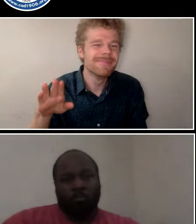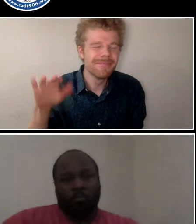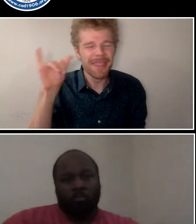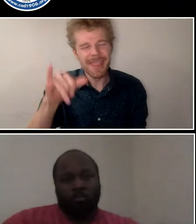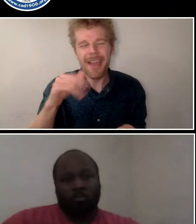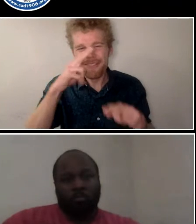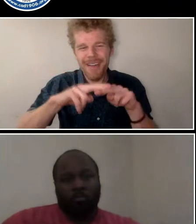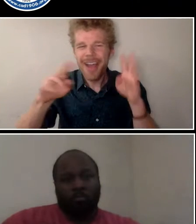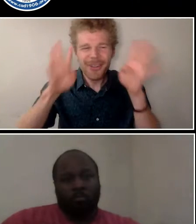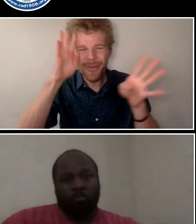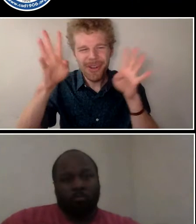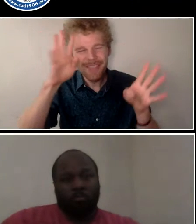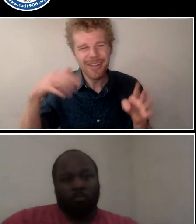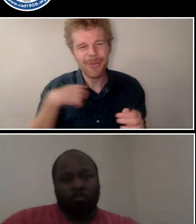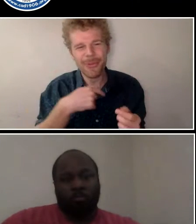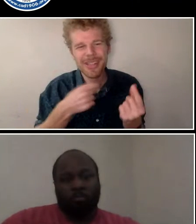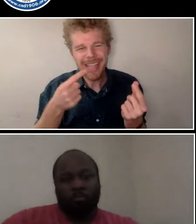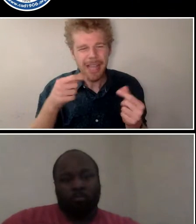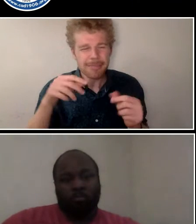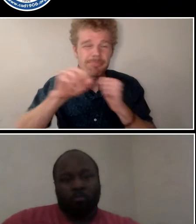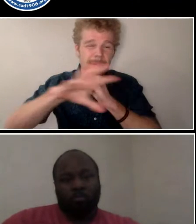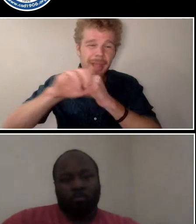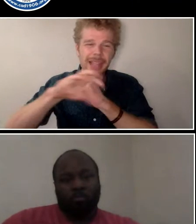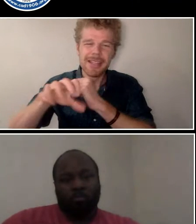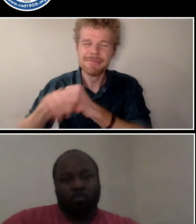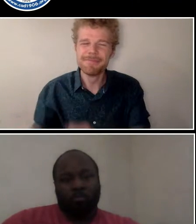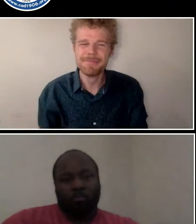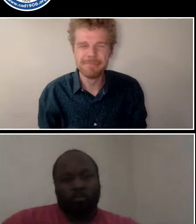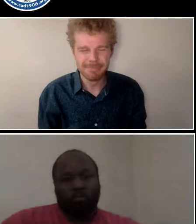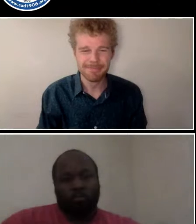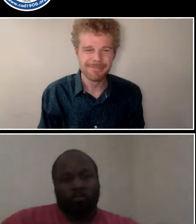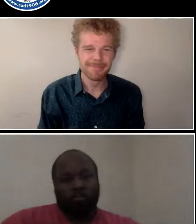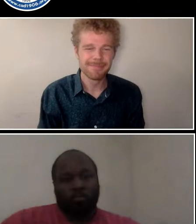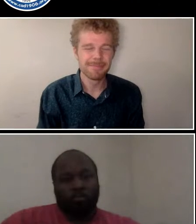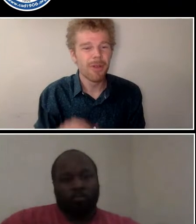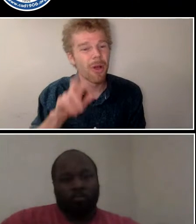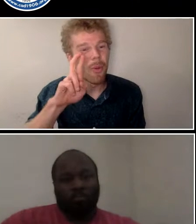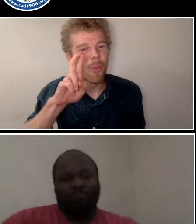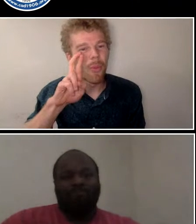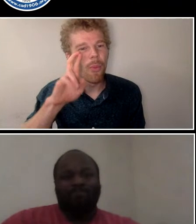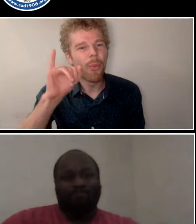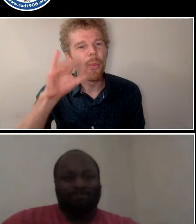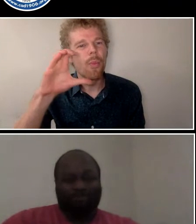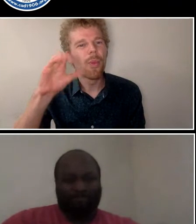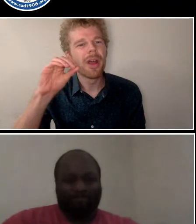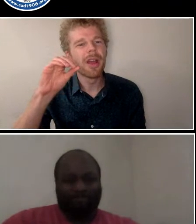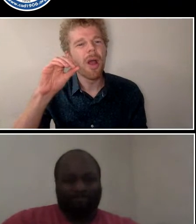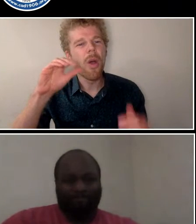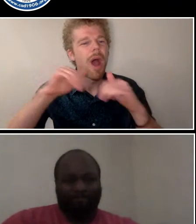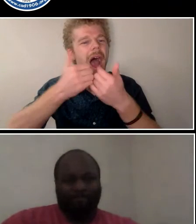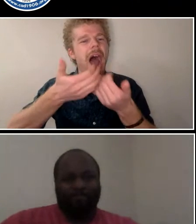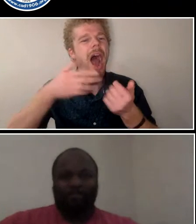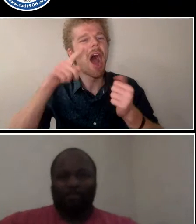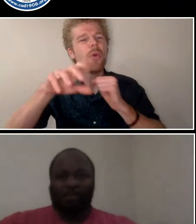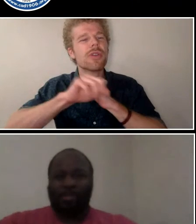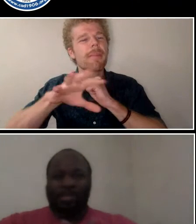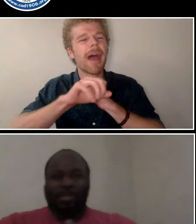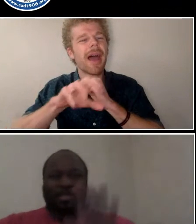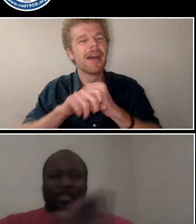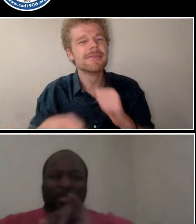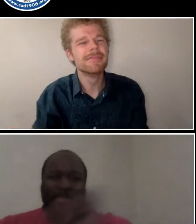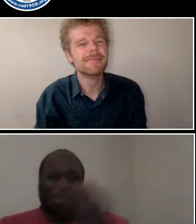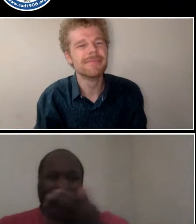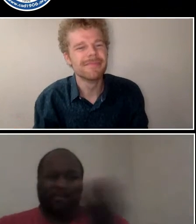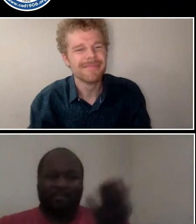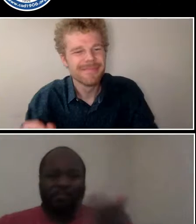write on the sidewalk or write on the street. That's just messages in support and in promotion of my campaign and